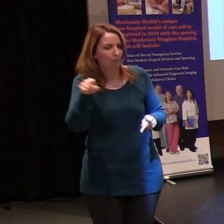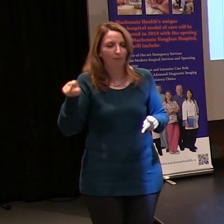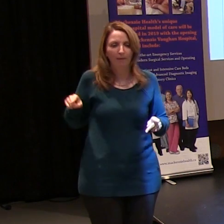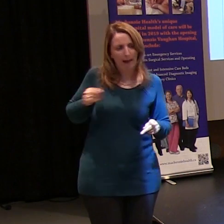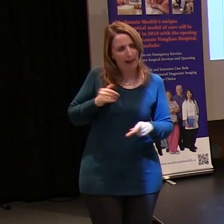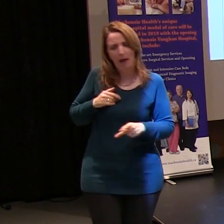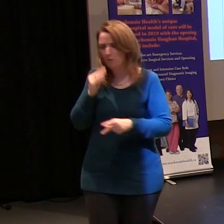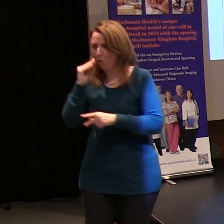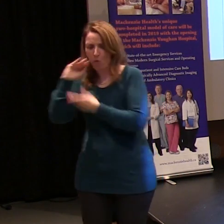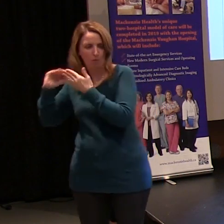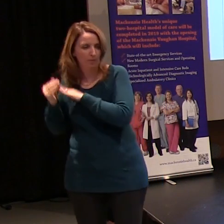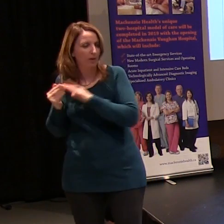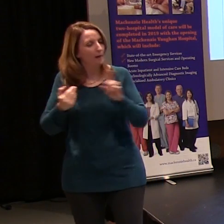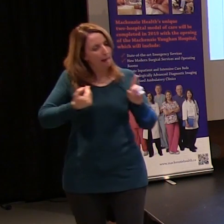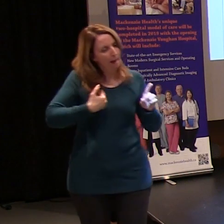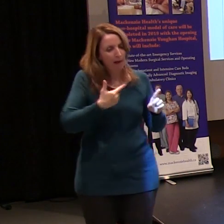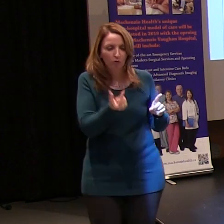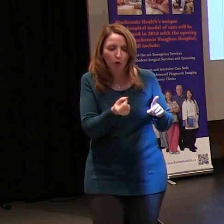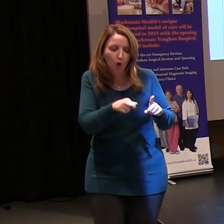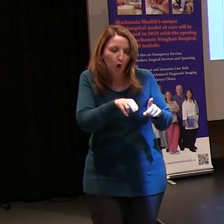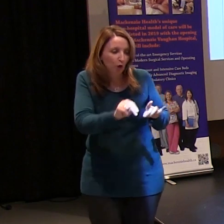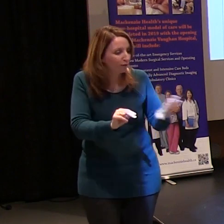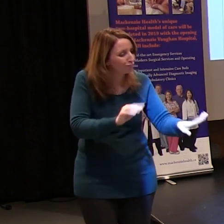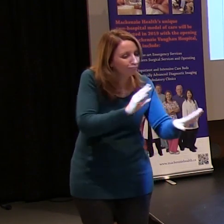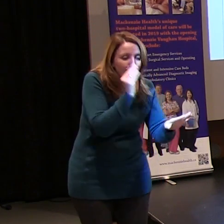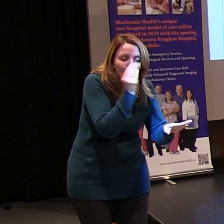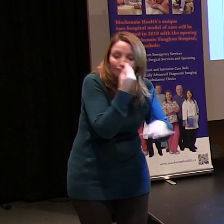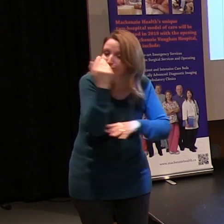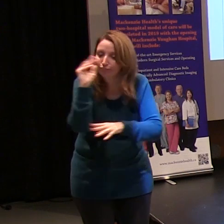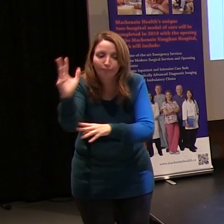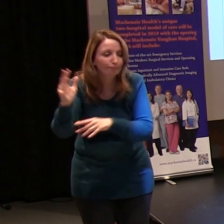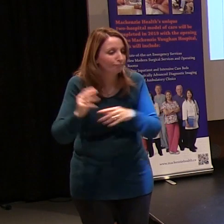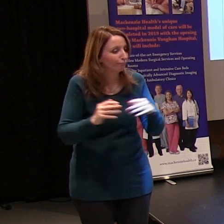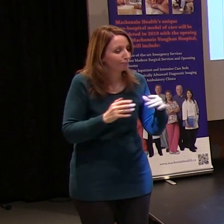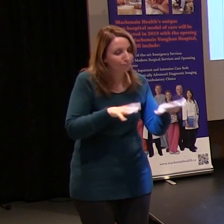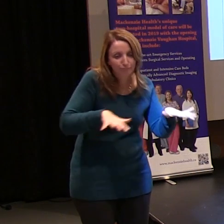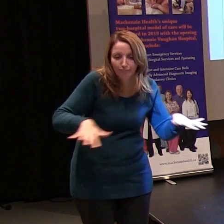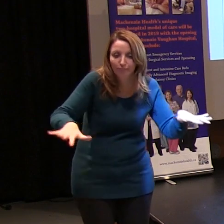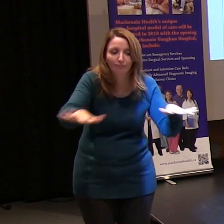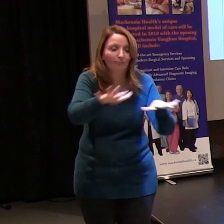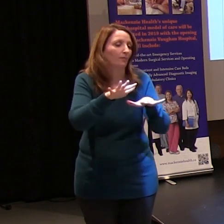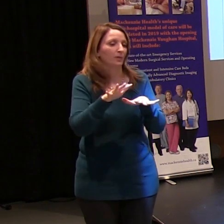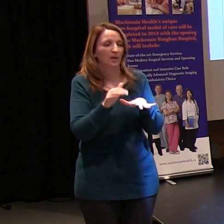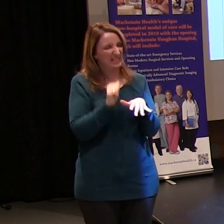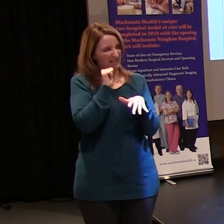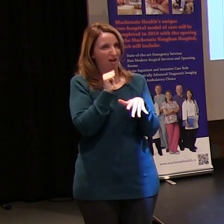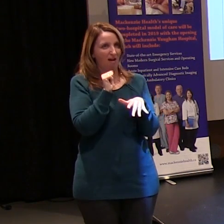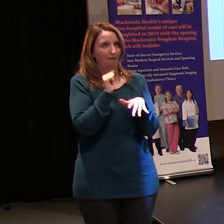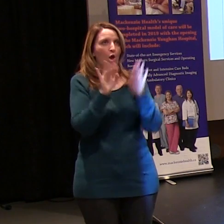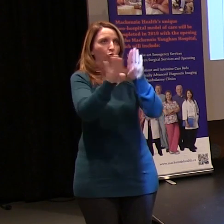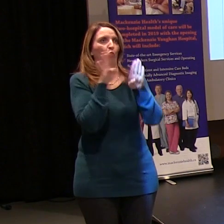have a different scale of gardens, some of them cover, some of them not cover. It's not really moving through a door